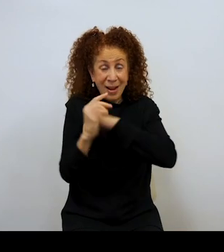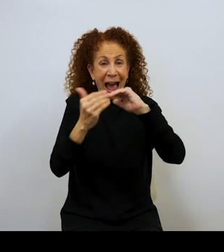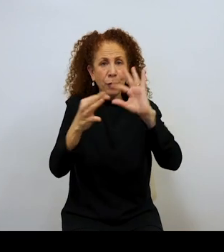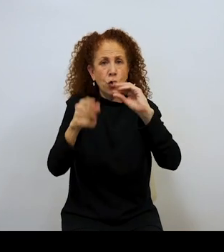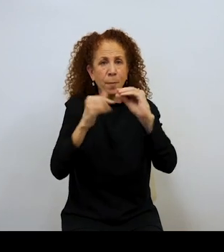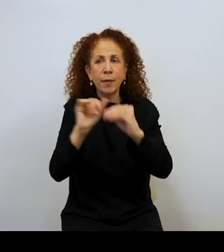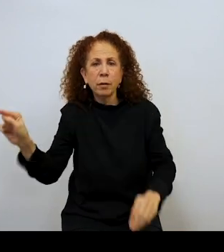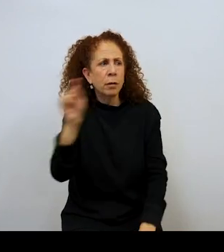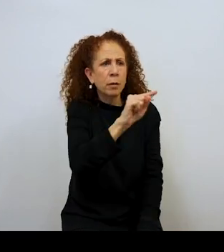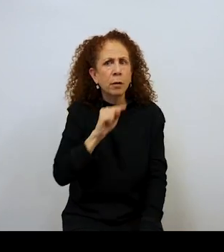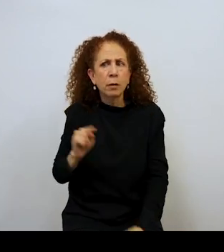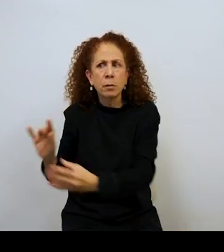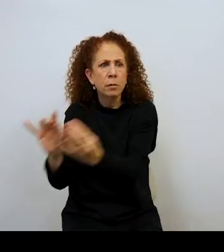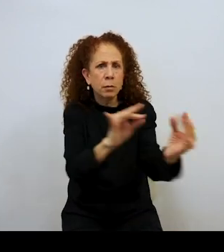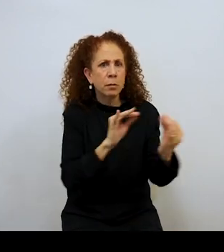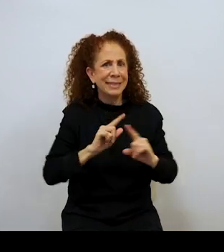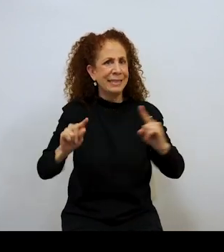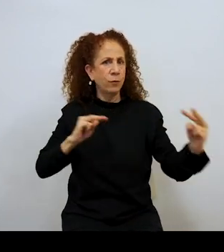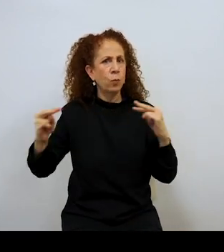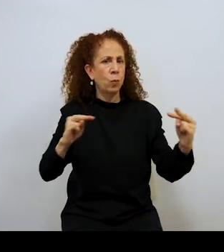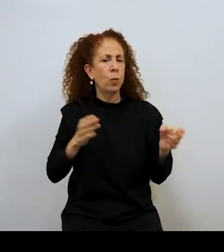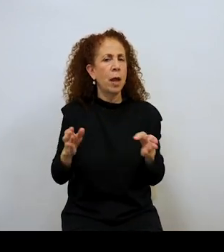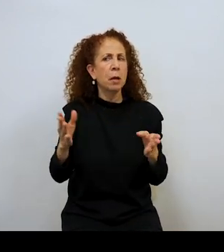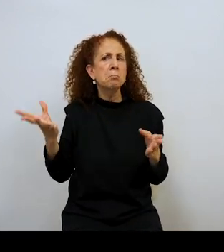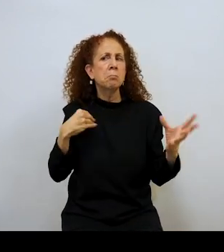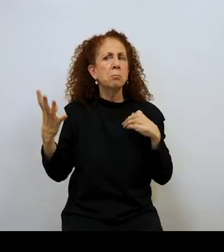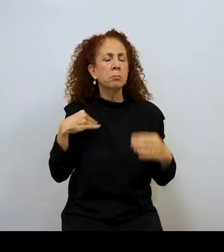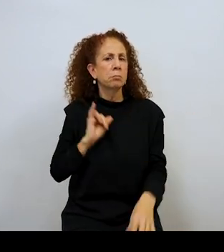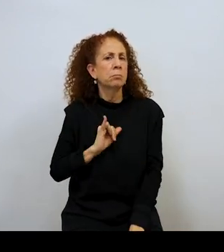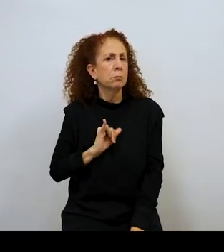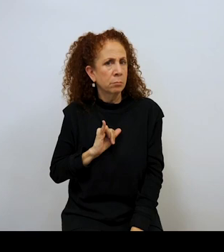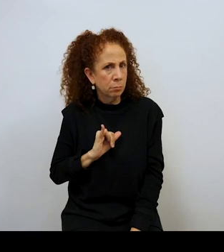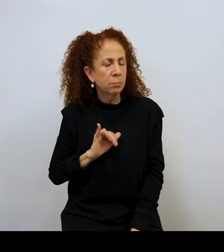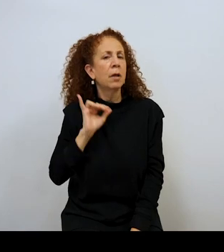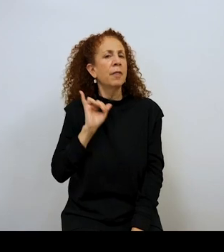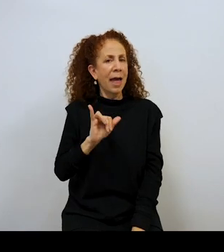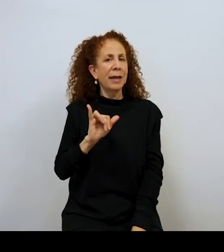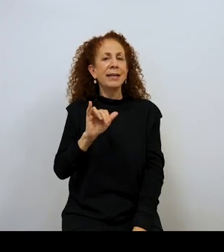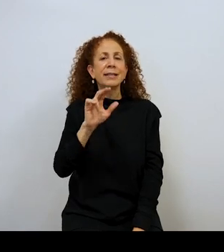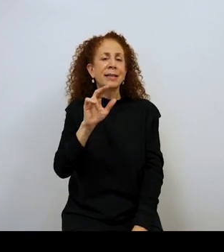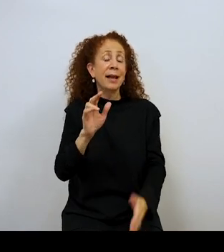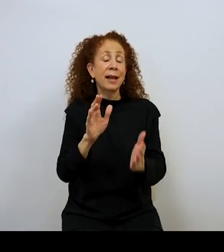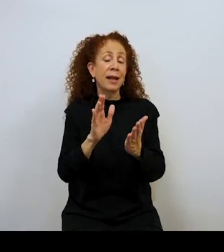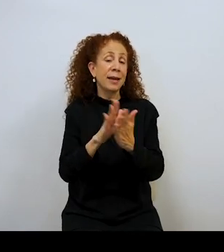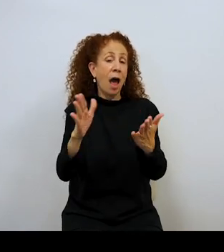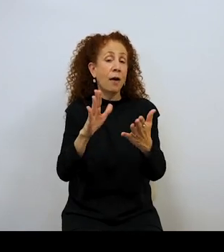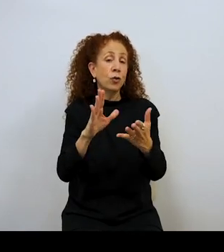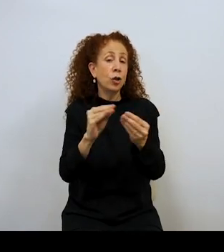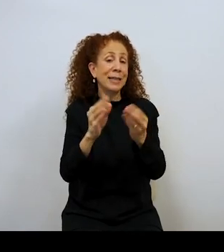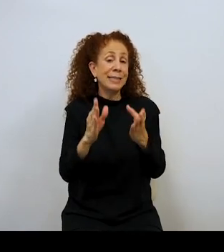about and thought about in these very different kinds of ways. And that is a novelist's terrain, which may be